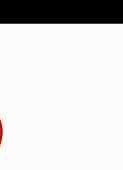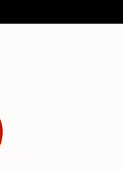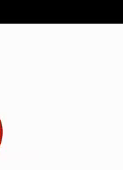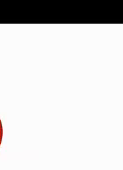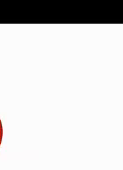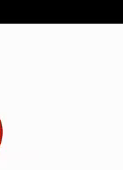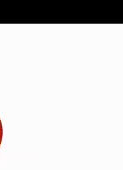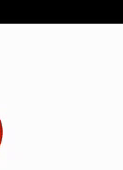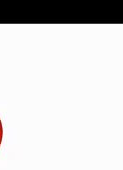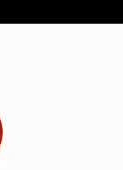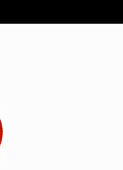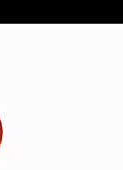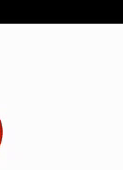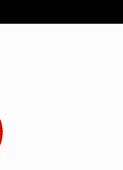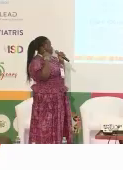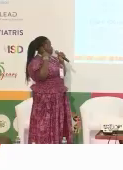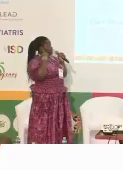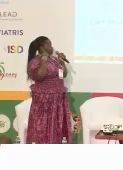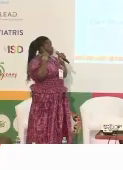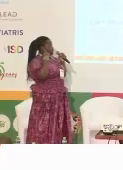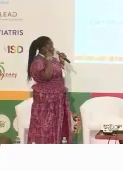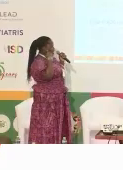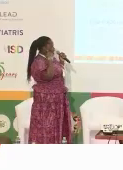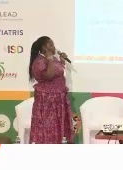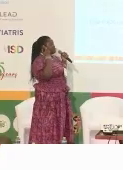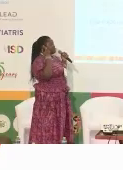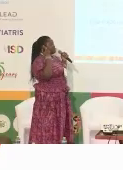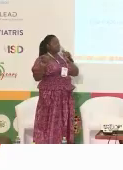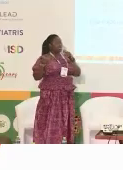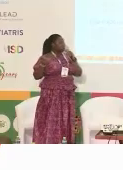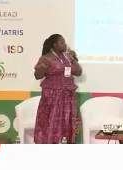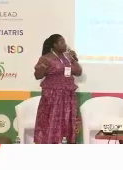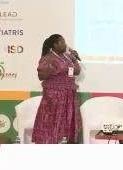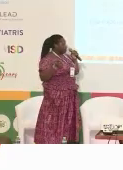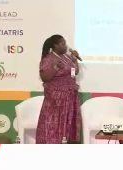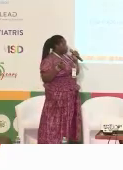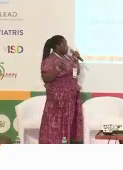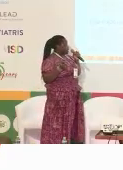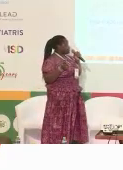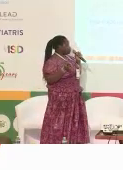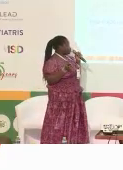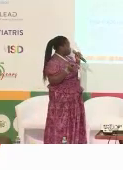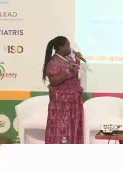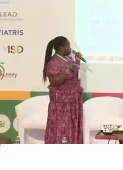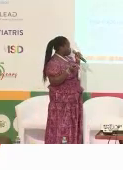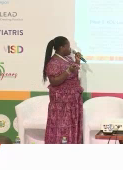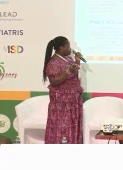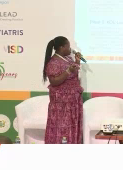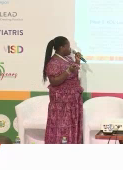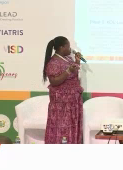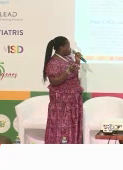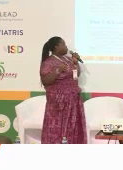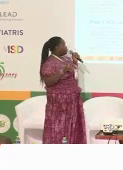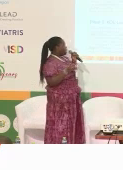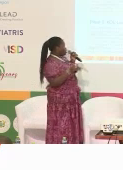care. And then the last one was VCAT training for healthcare workers. VCAT means value clarification and attitude transformation, and